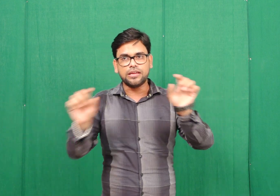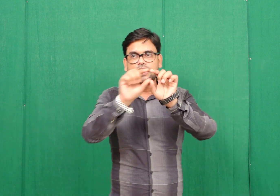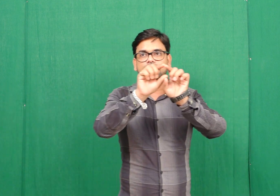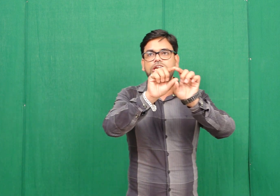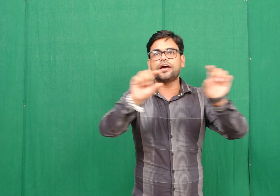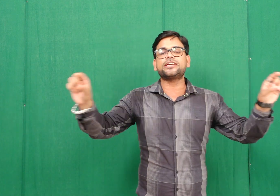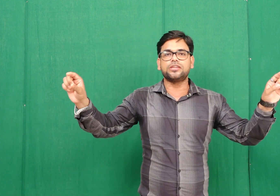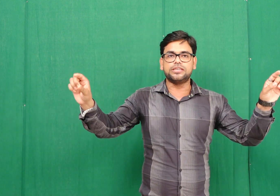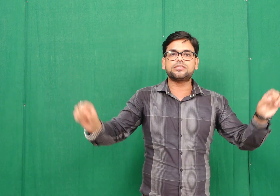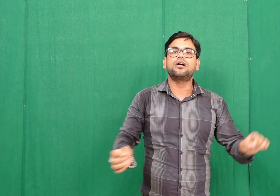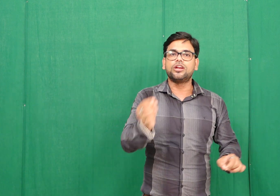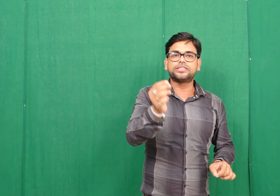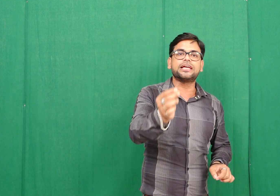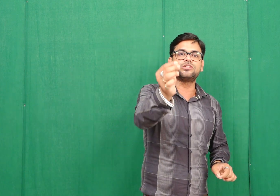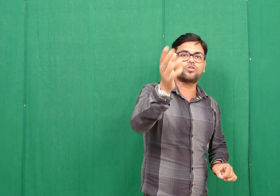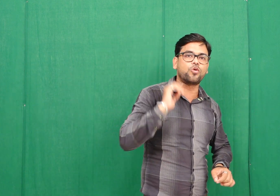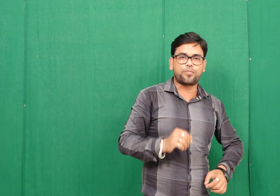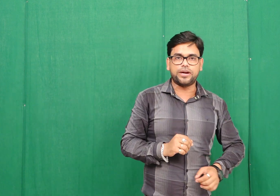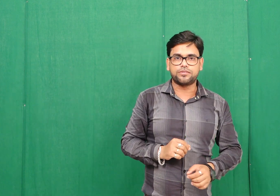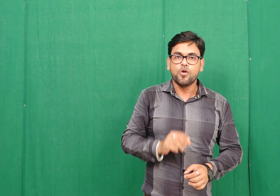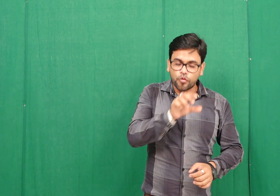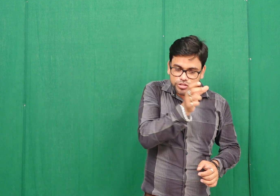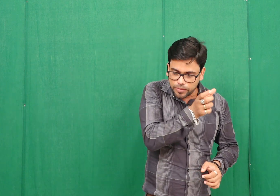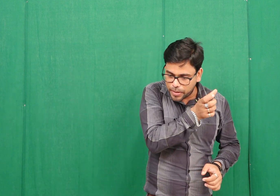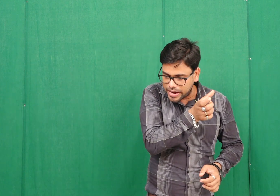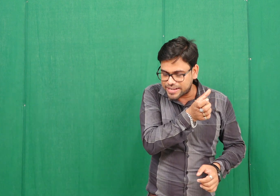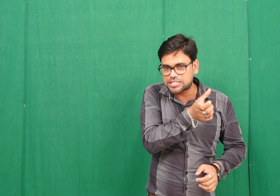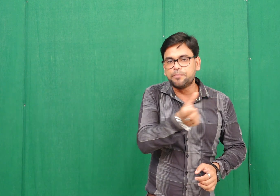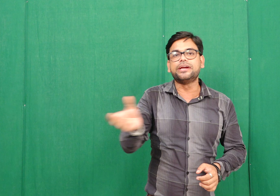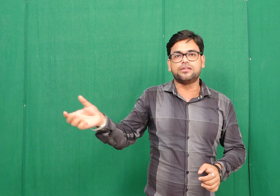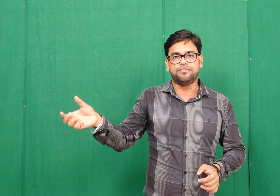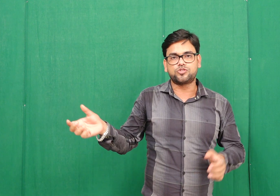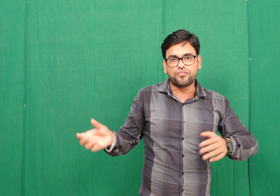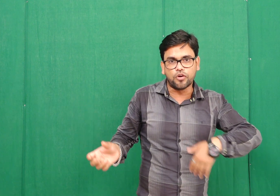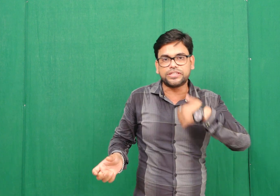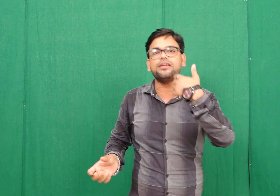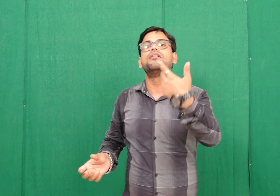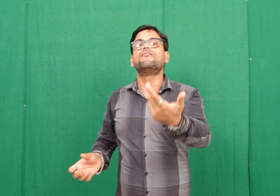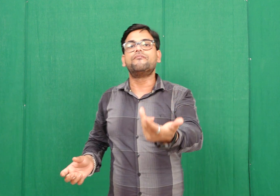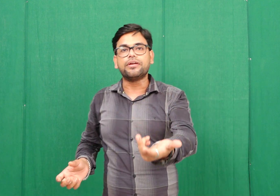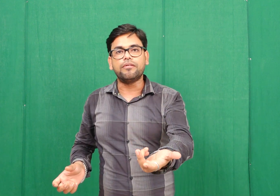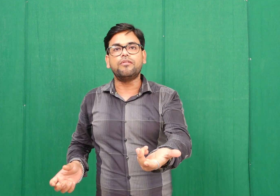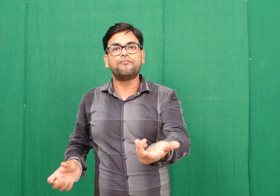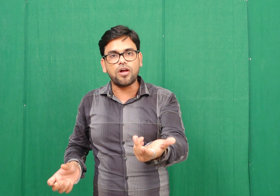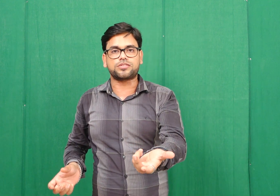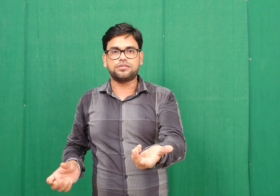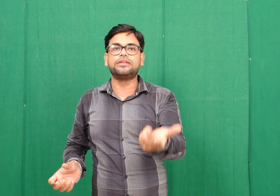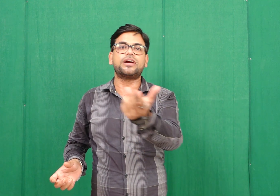and the connection is nothing else, your core part, which will act as a medium to flow the flux. In water